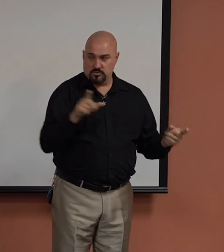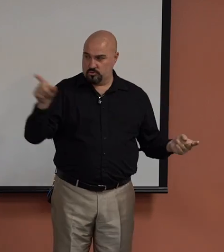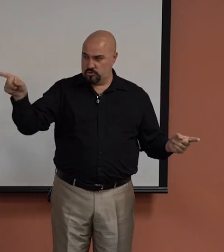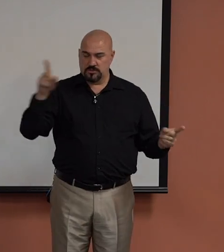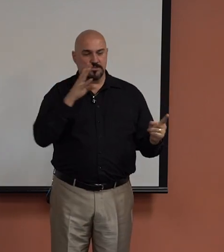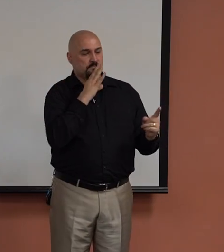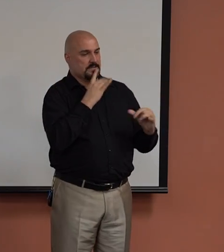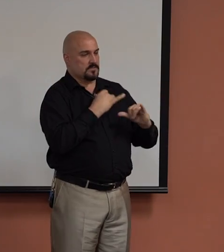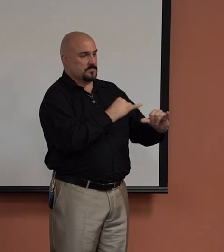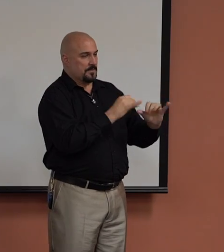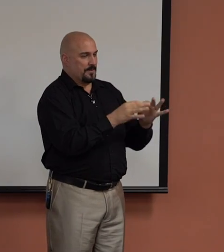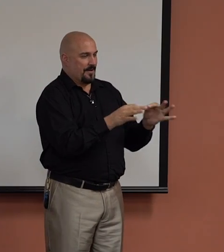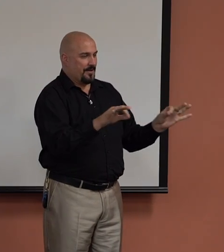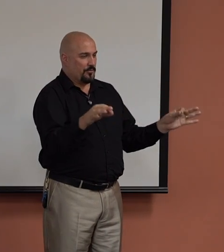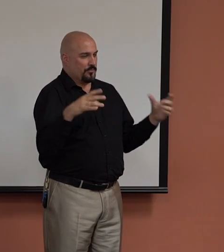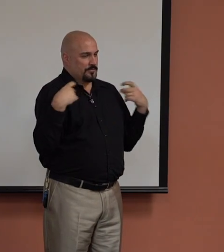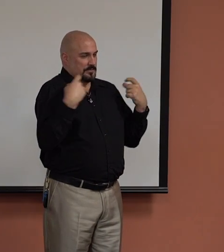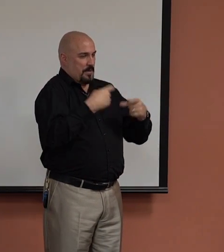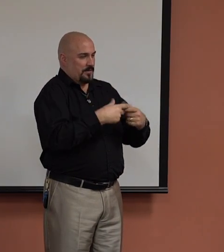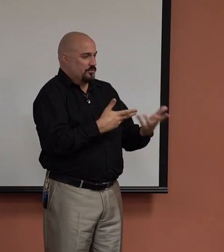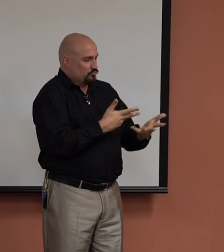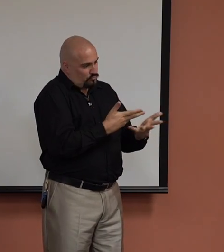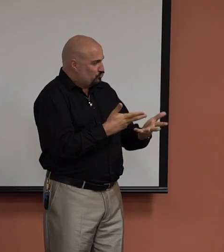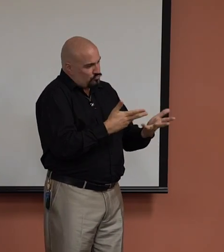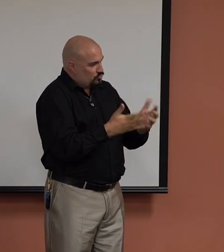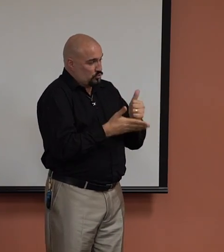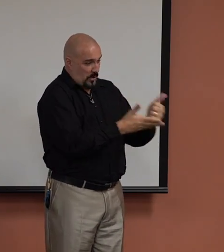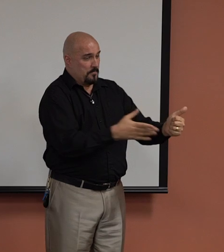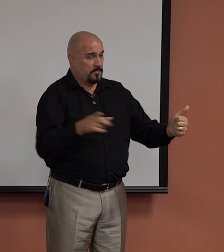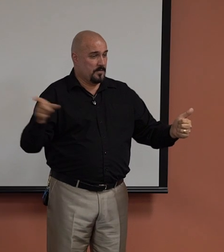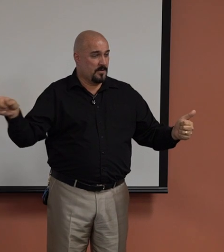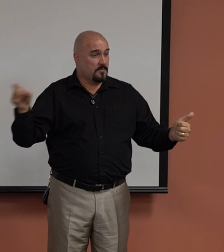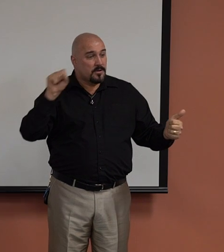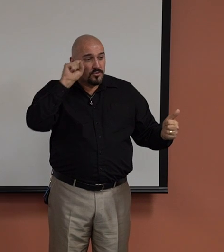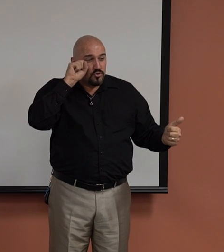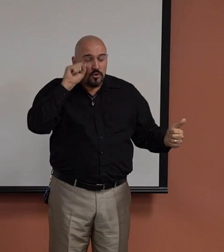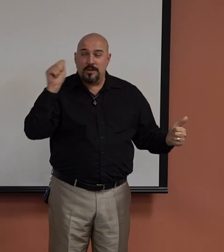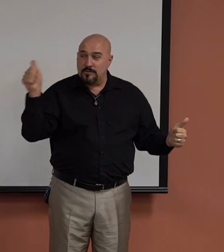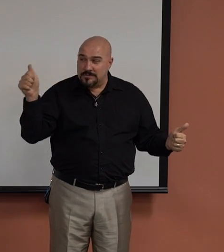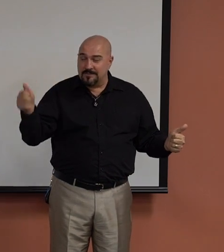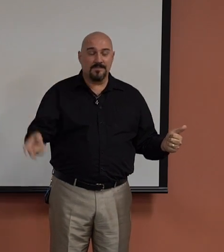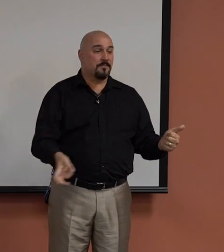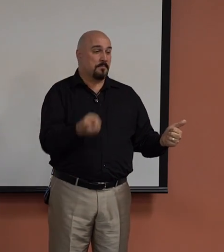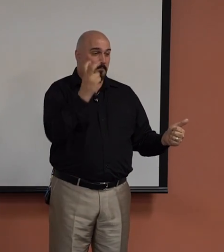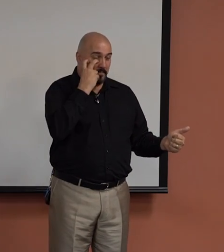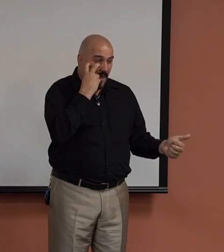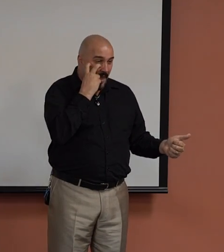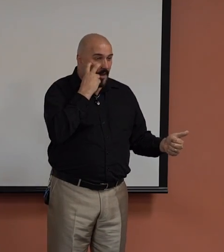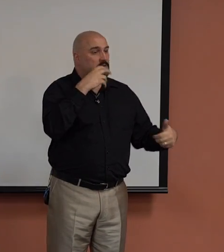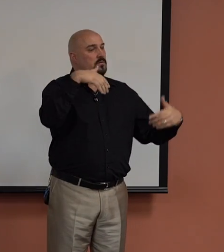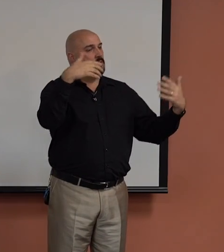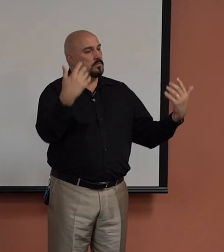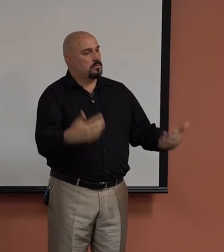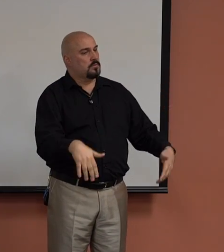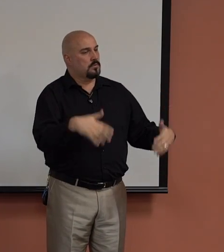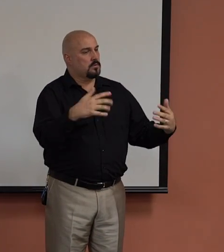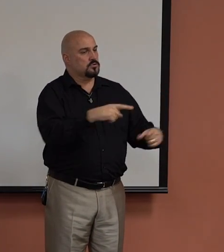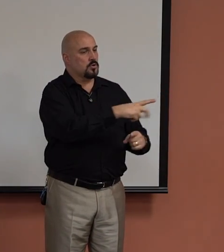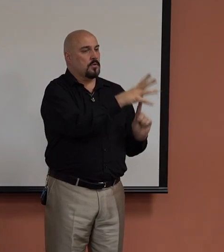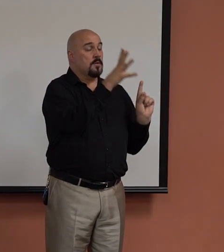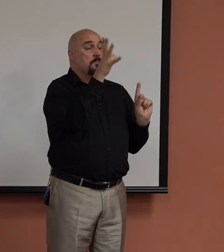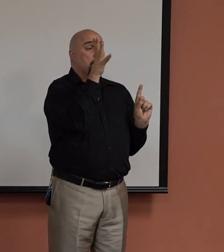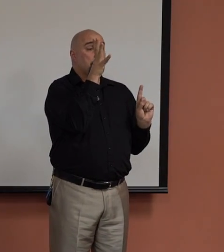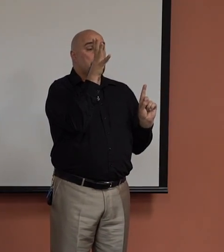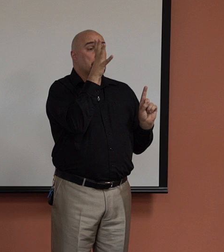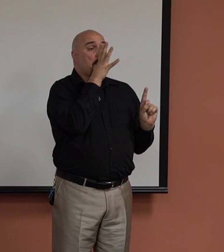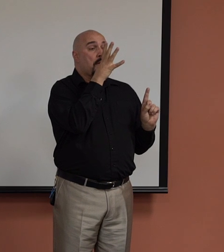connect with them. And then on top of that, Shirley herself had a visual impairment. So she was able to gain the trust of the mother, which